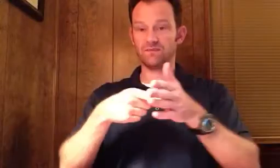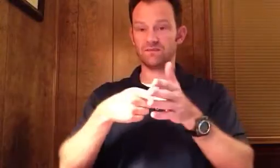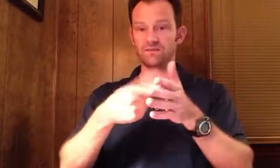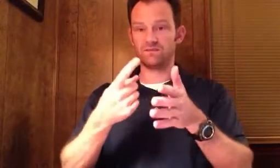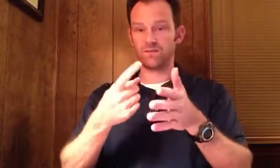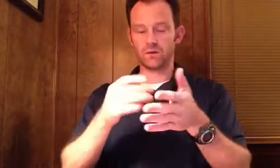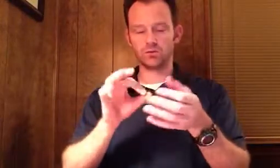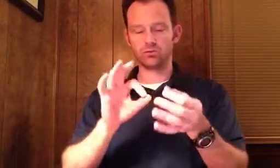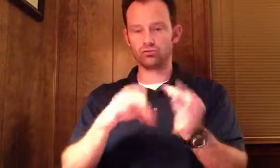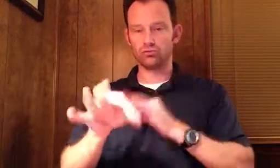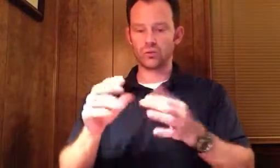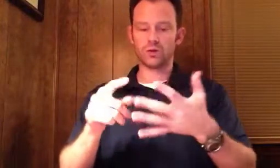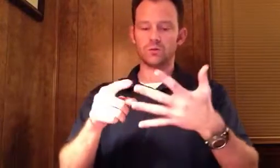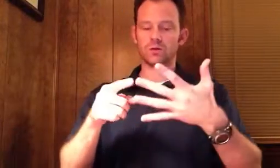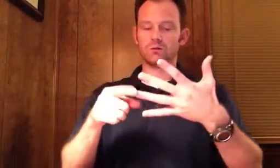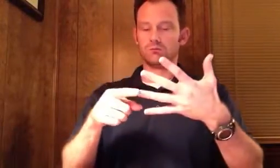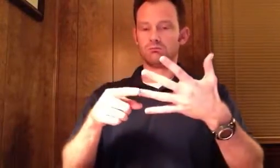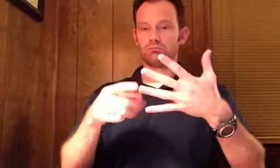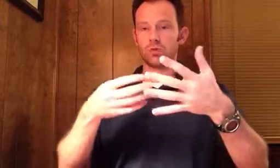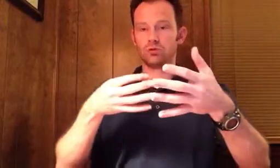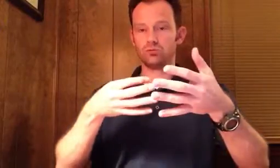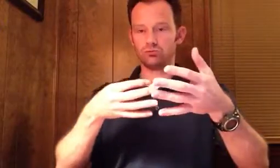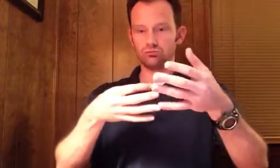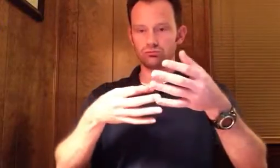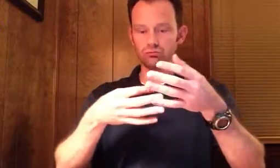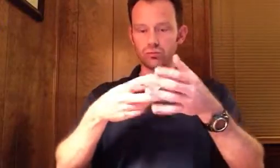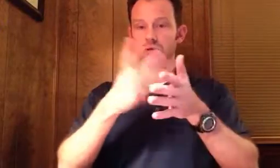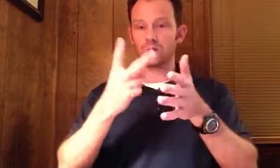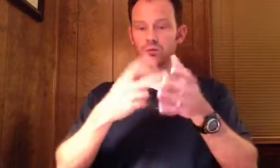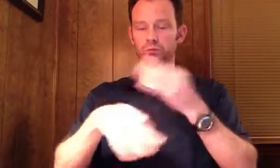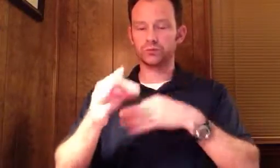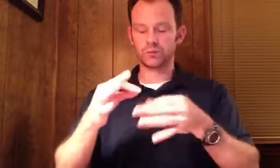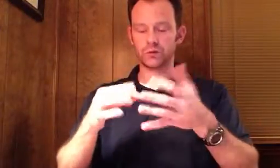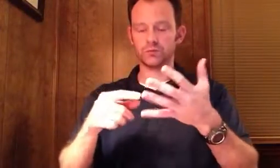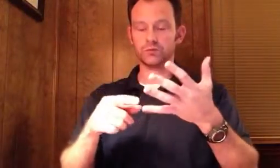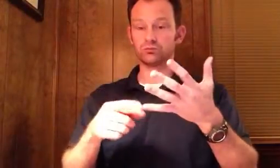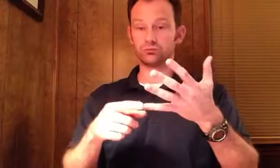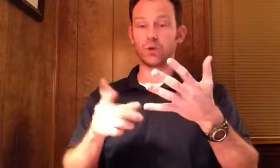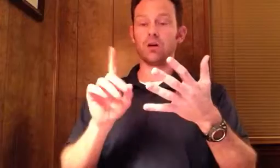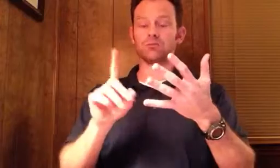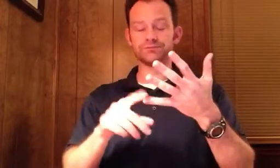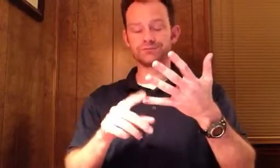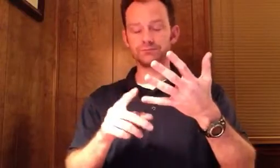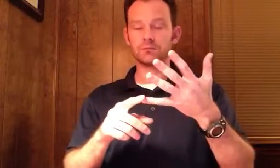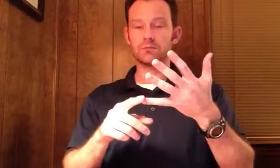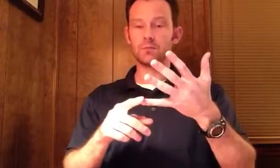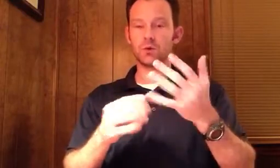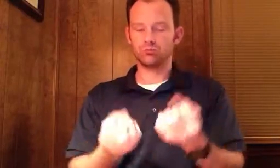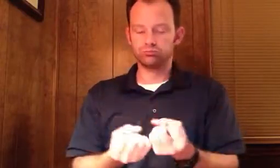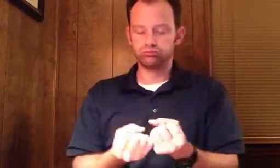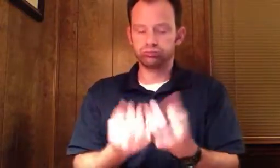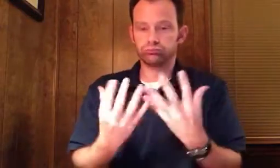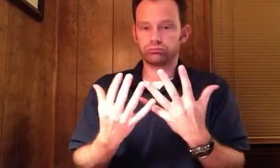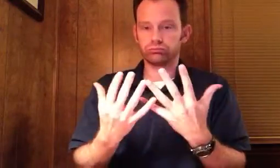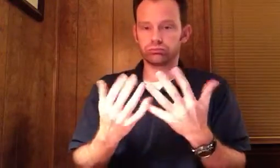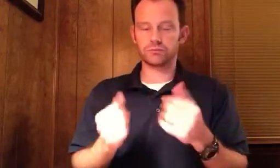And fourth is double replacement reactions. We will explore all, and fifth, combustion reactions. We'll explore all